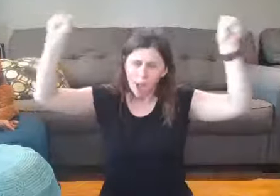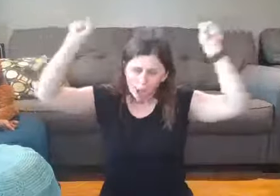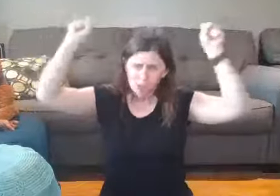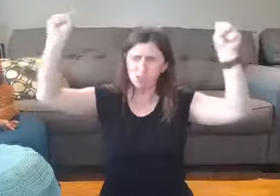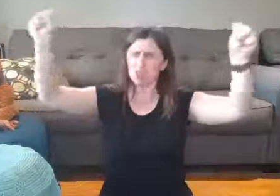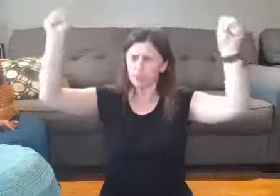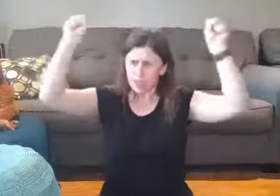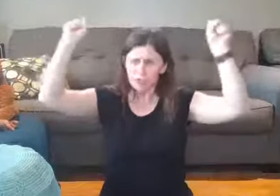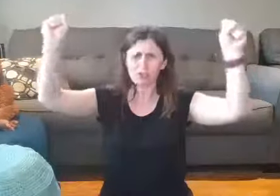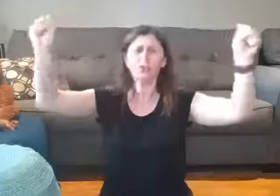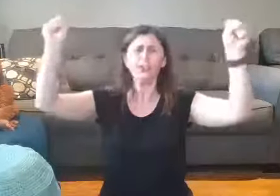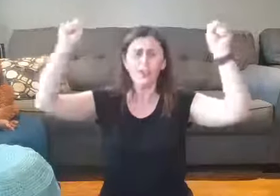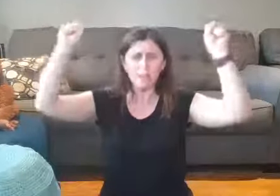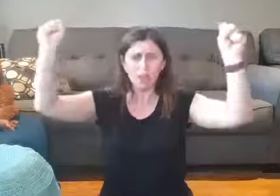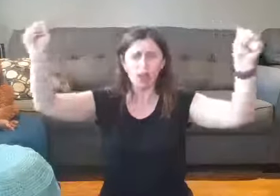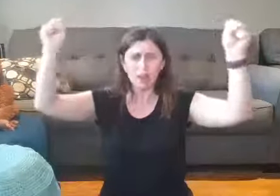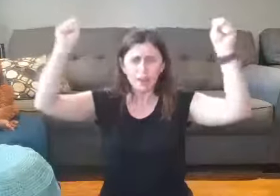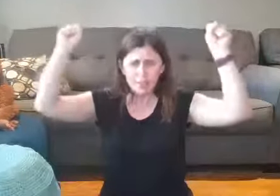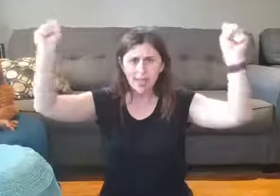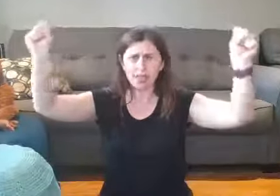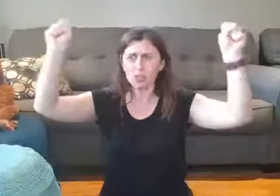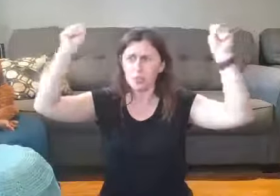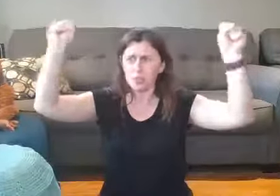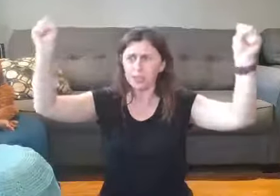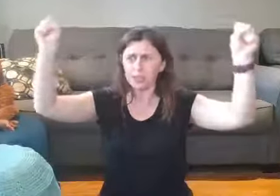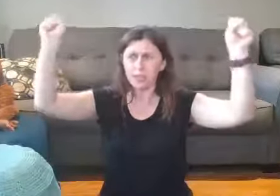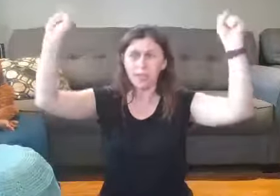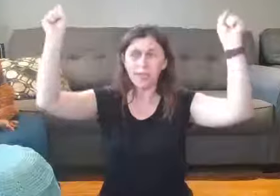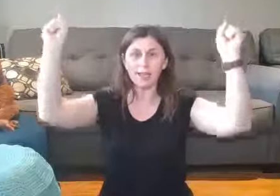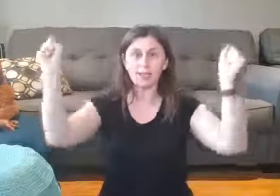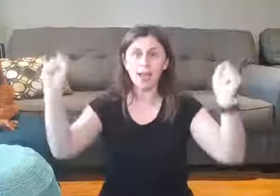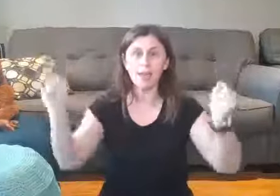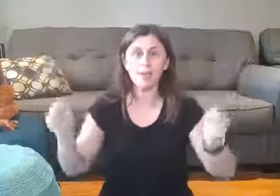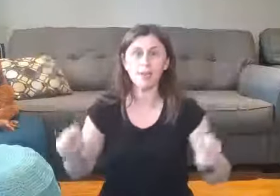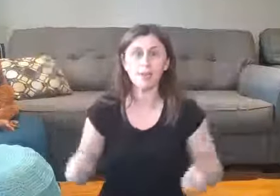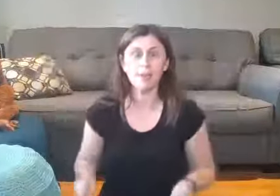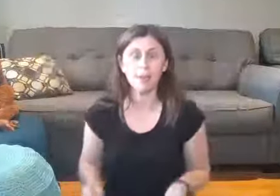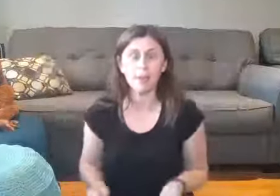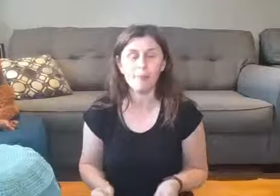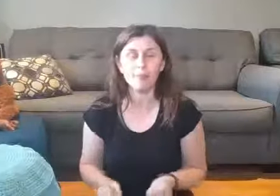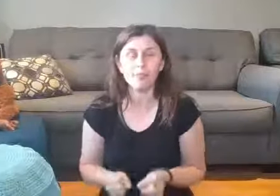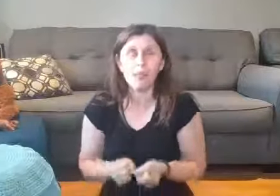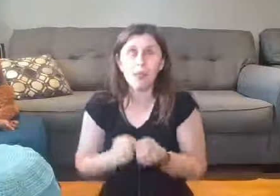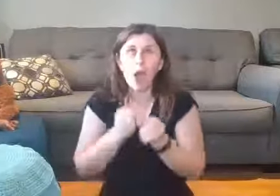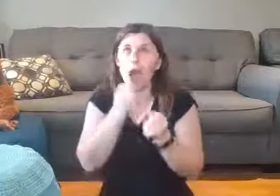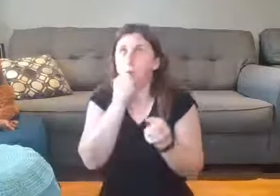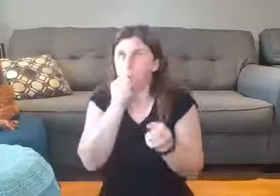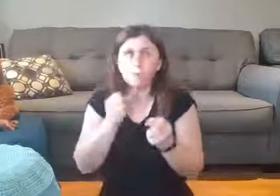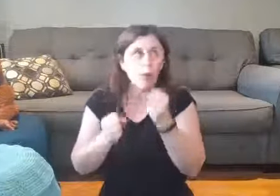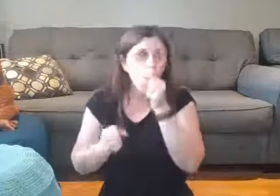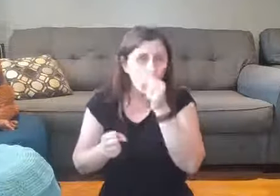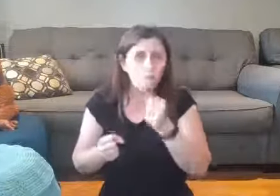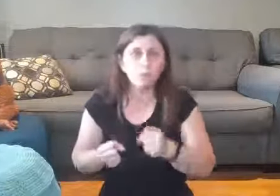I shook that tree as hard as I could, and down came the apples.